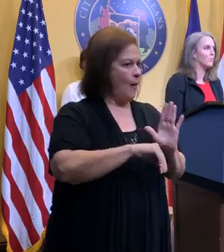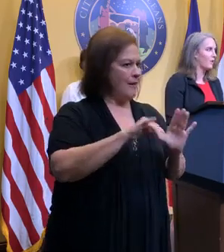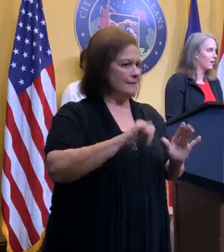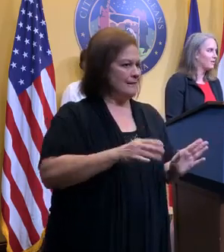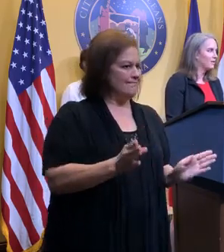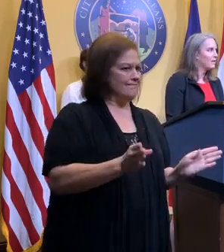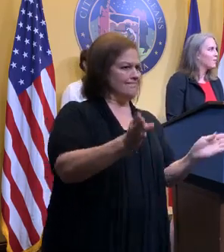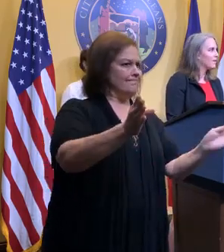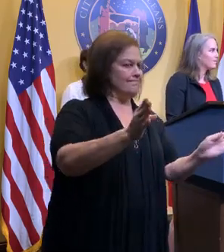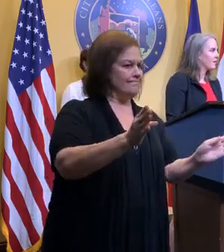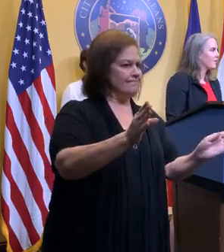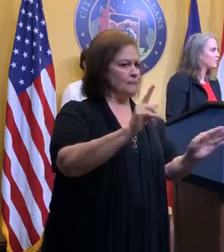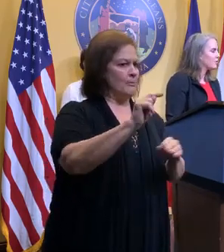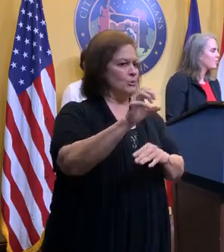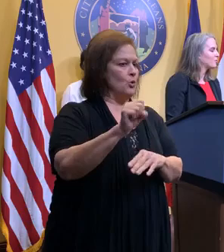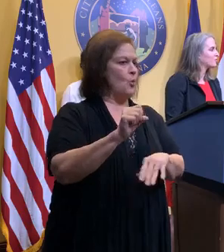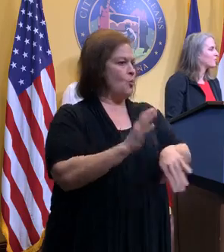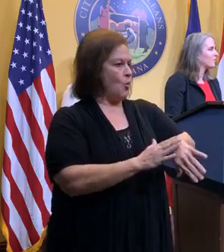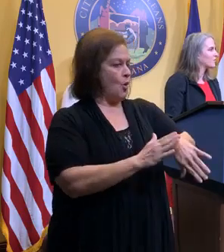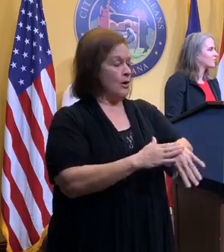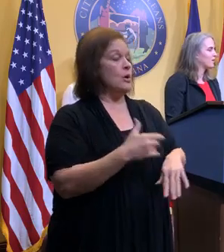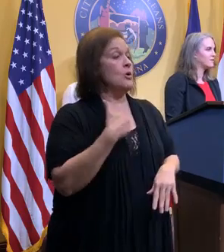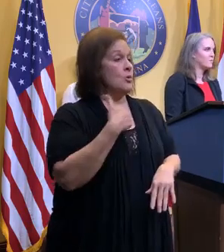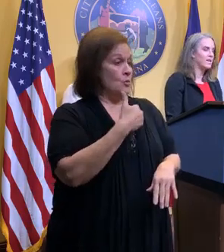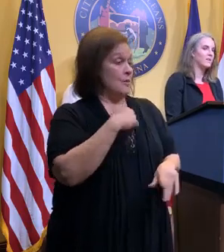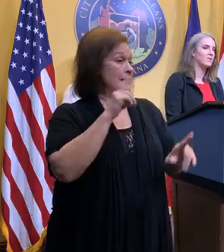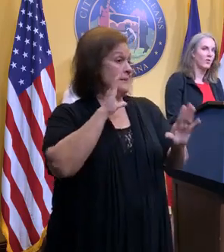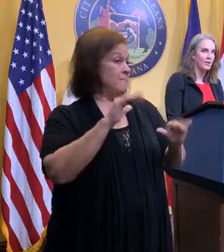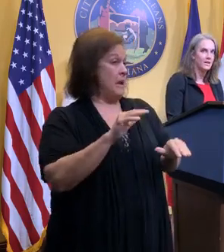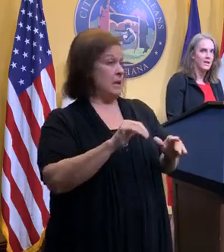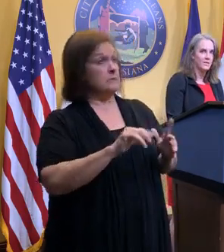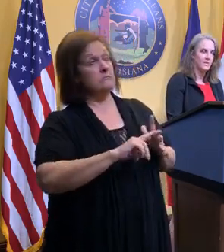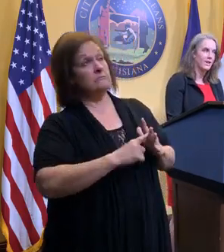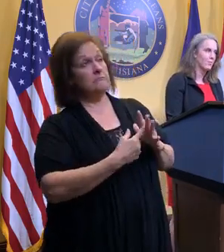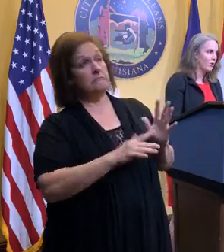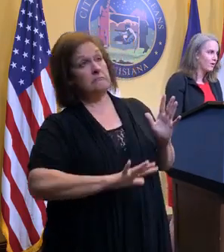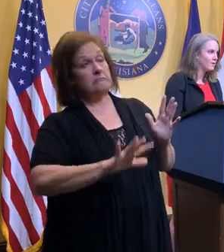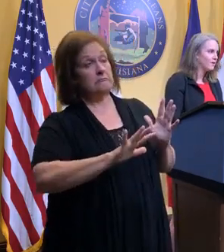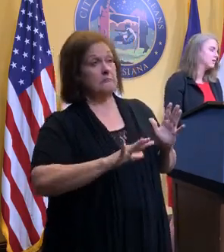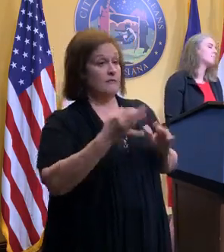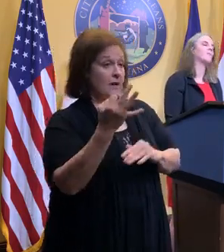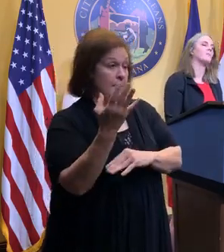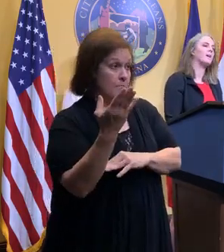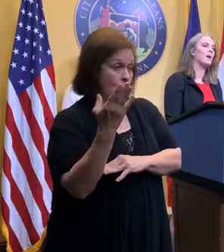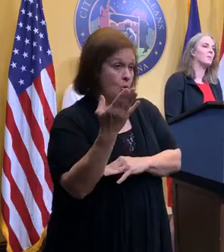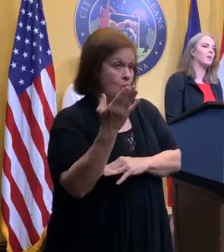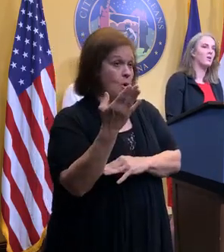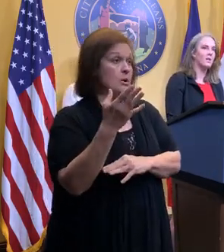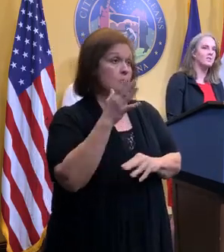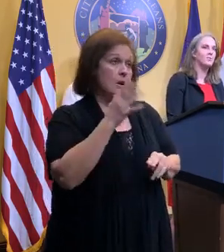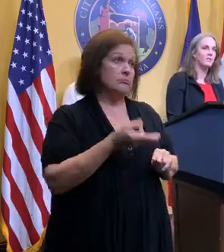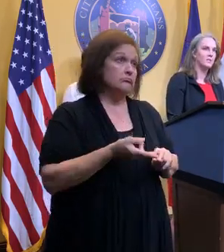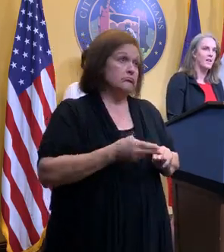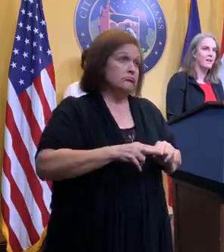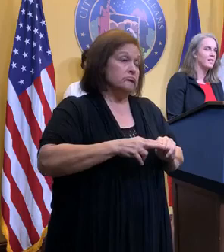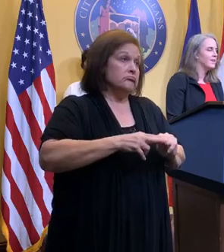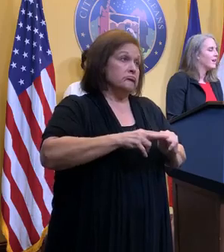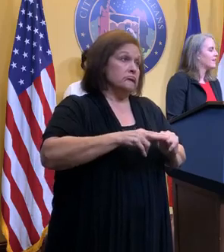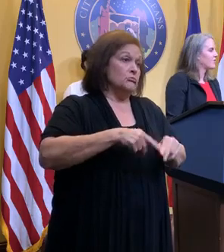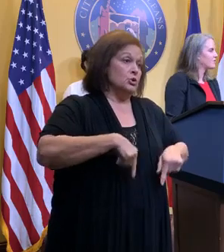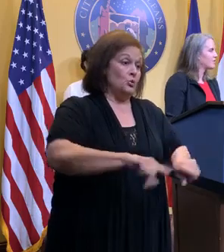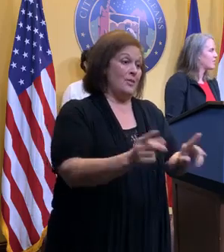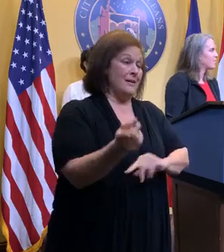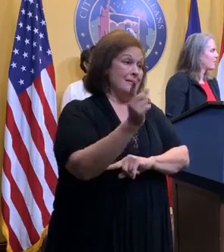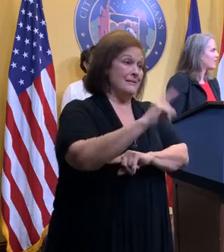that tropical storm warning. We expect those tropical storm force winds to begin as early as Friday morning, probably pick up and increase through the